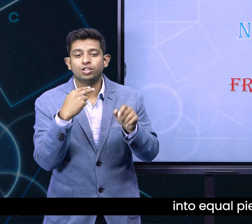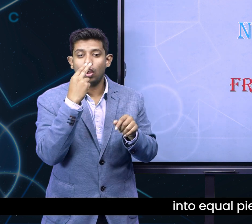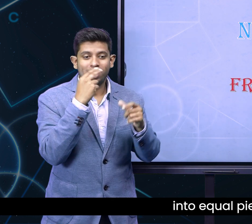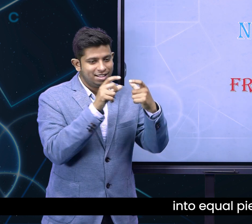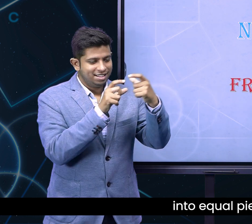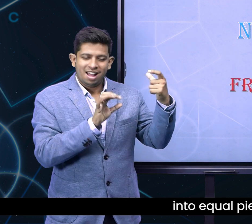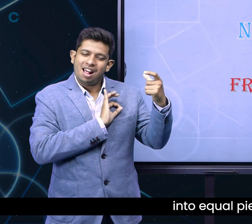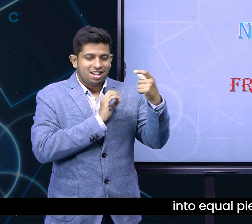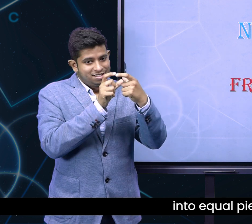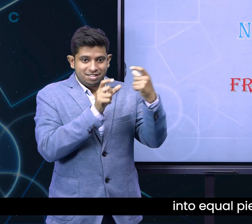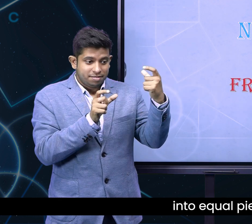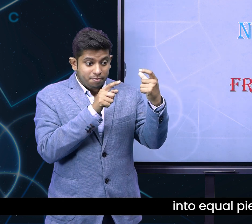equal pieces.